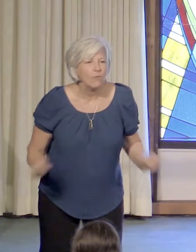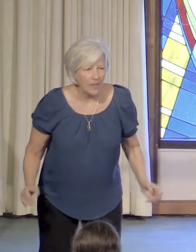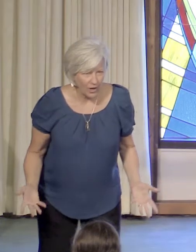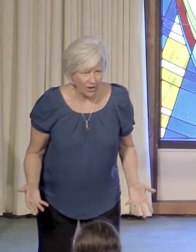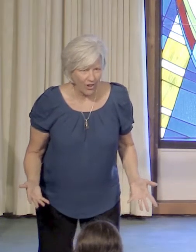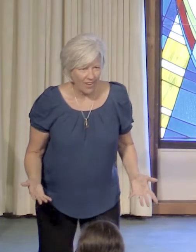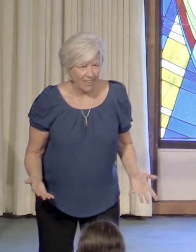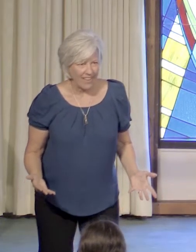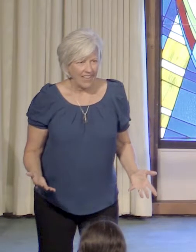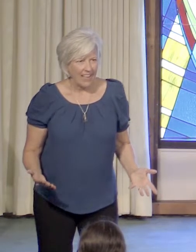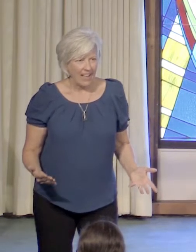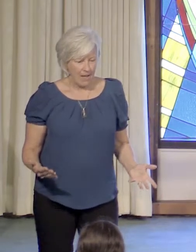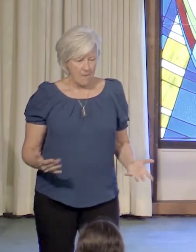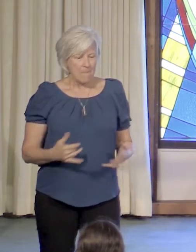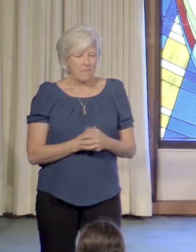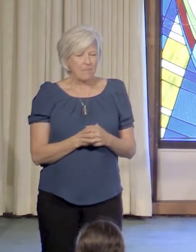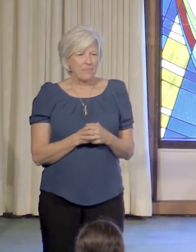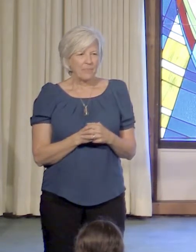it can be important.